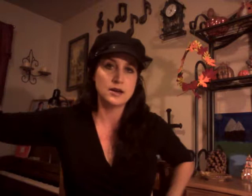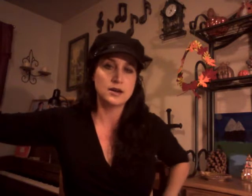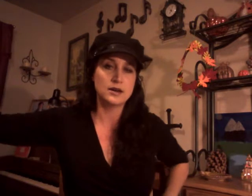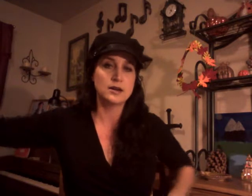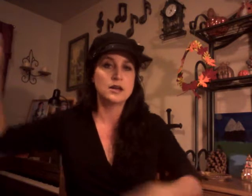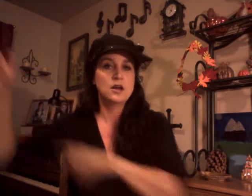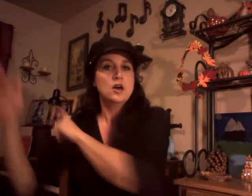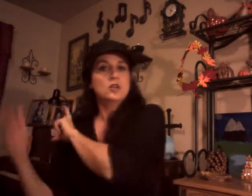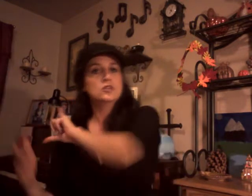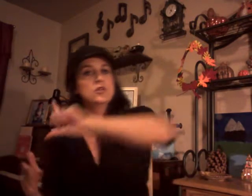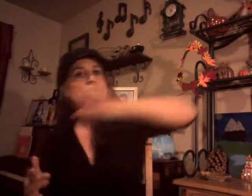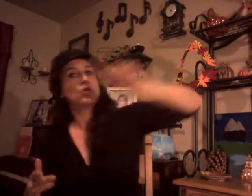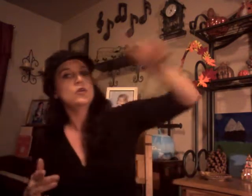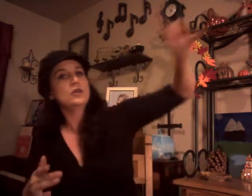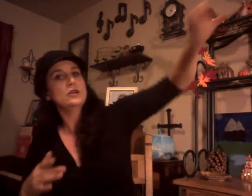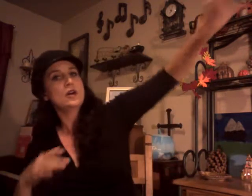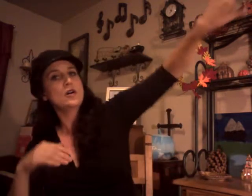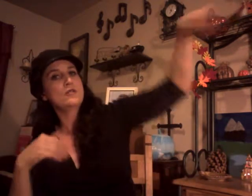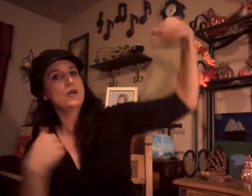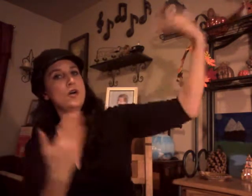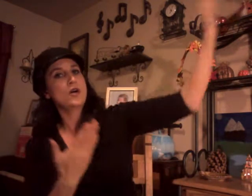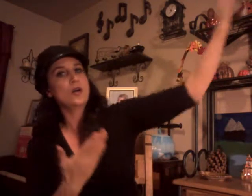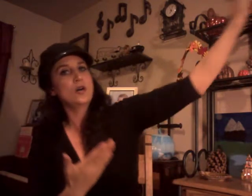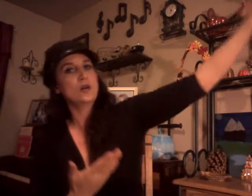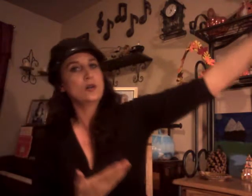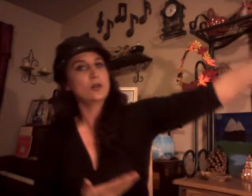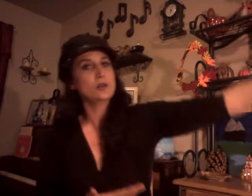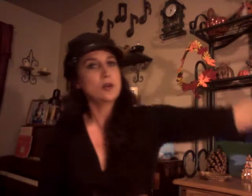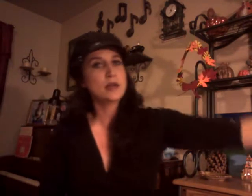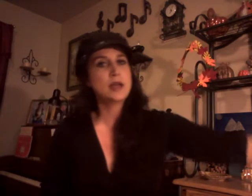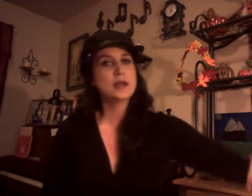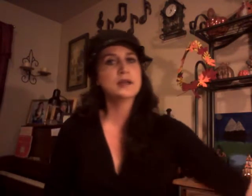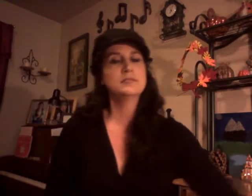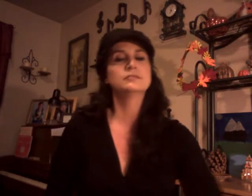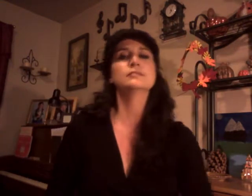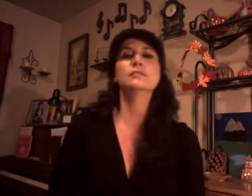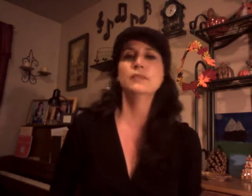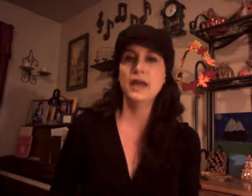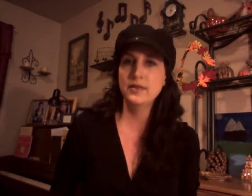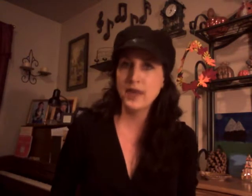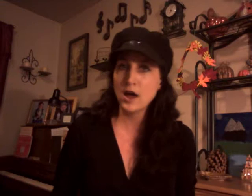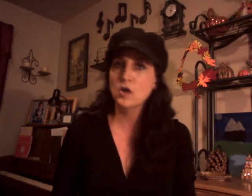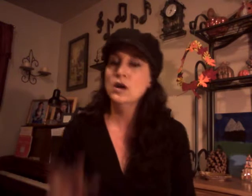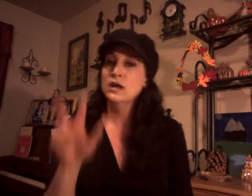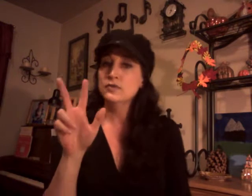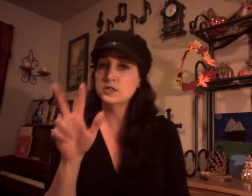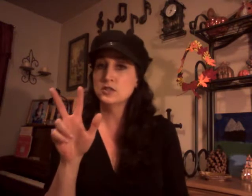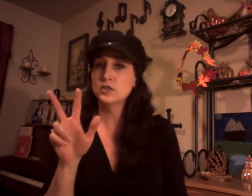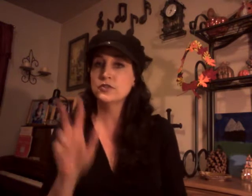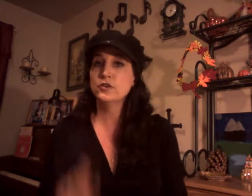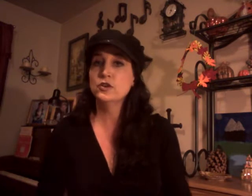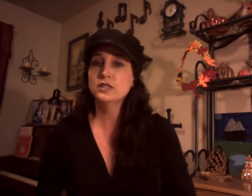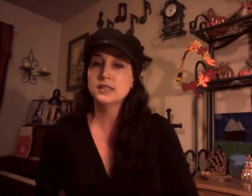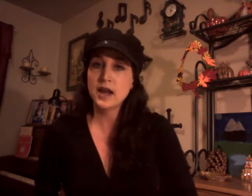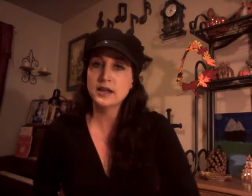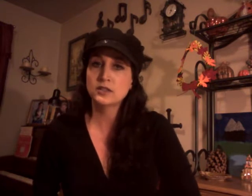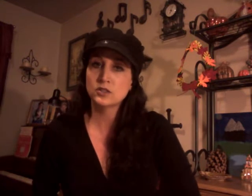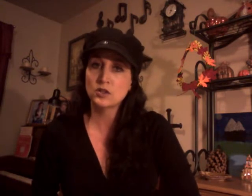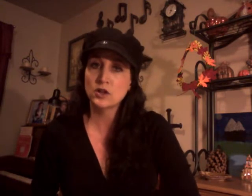Messiah, Lord of all. Okay. And now, this is the third signing solo.